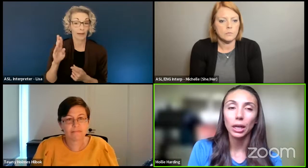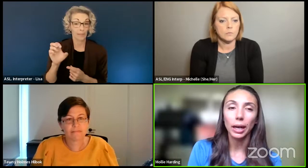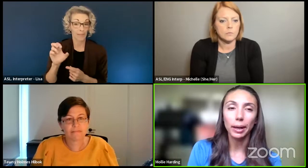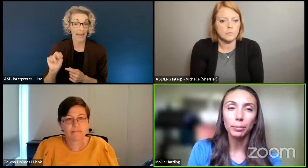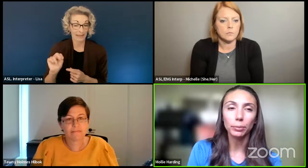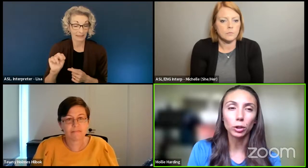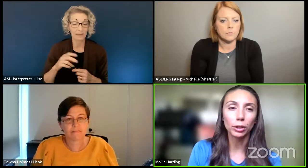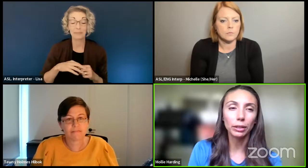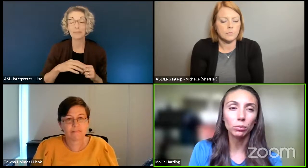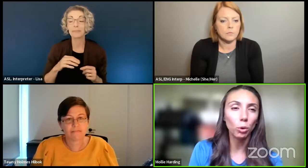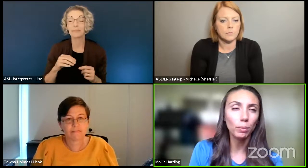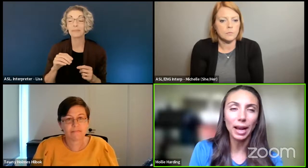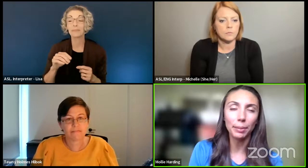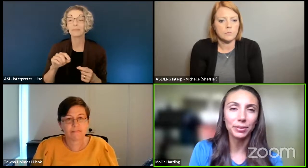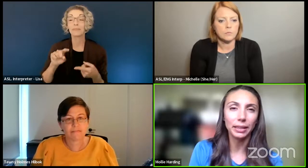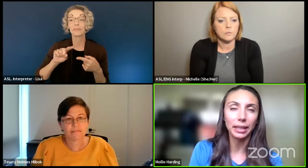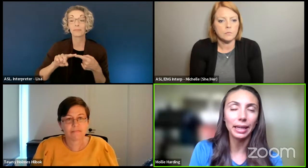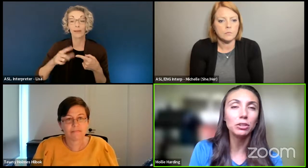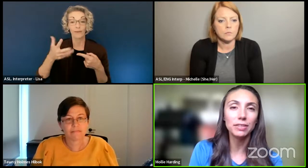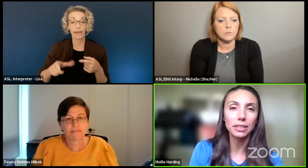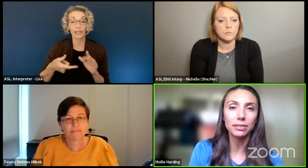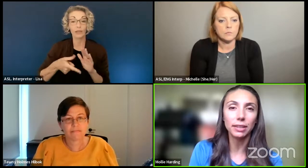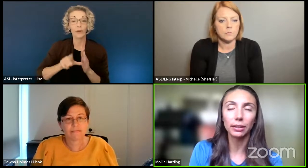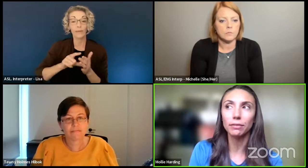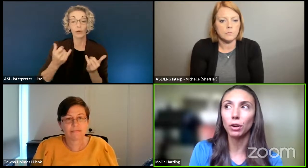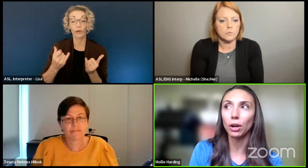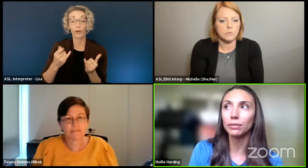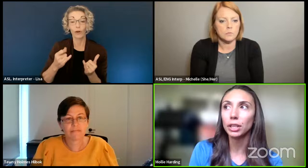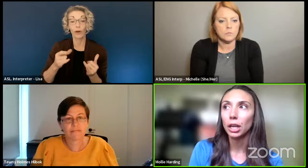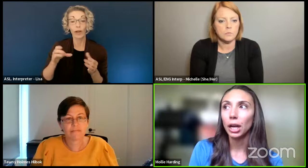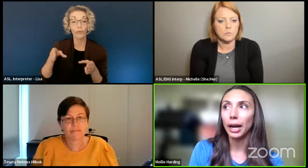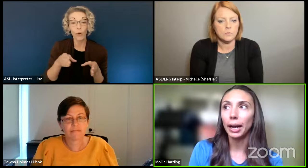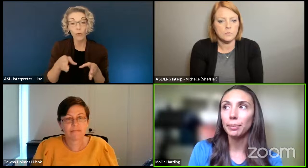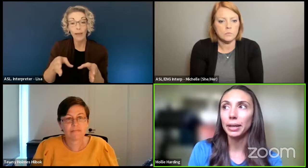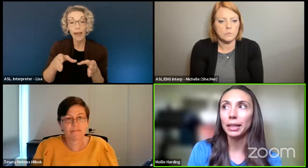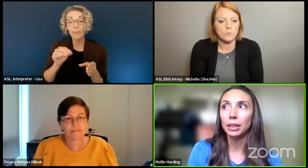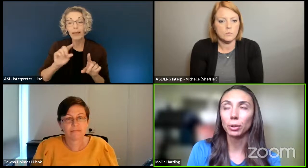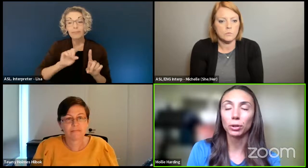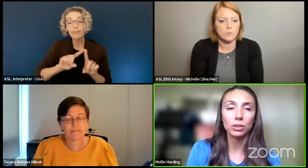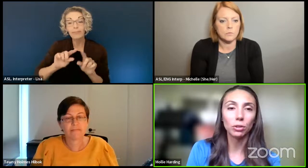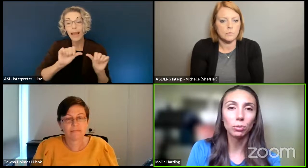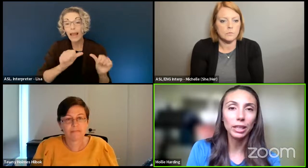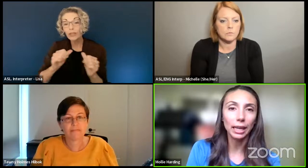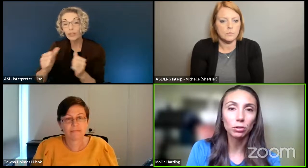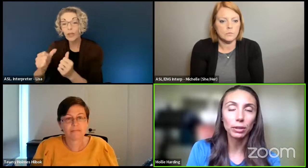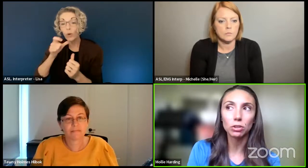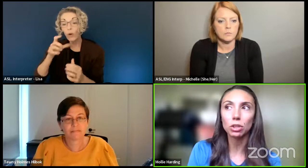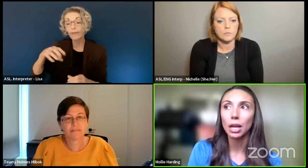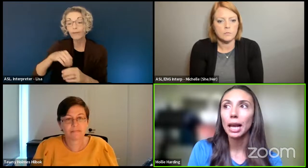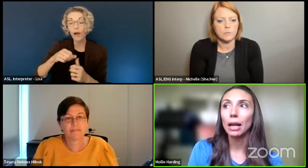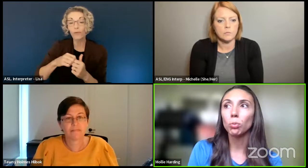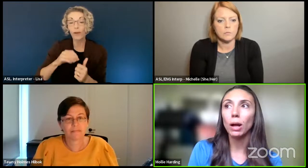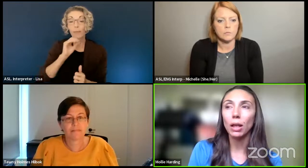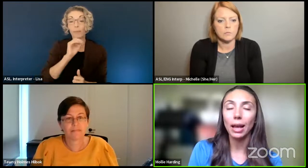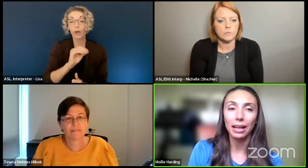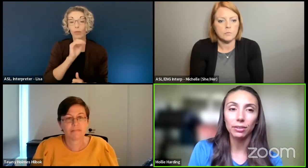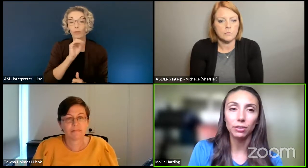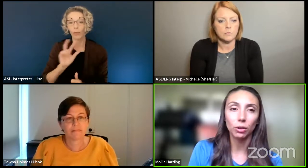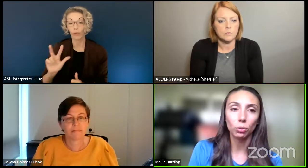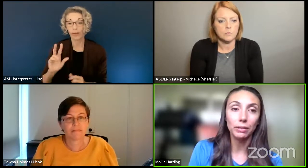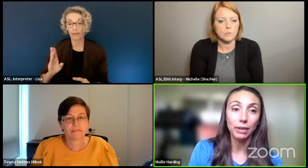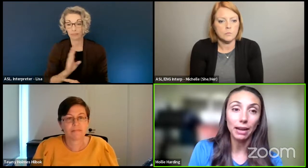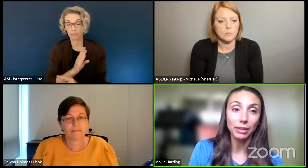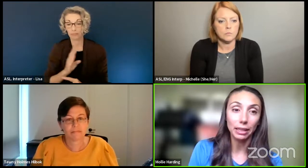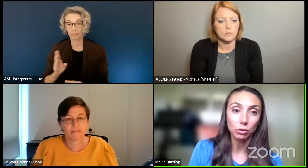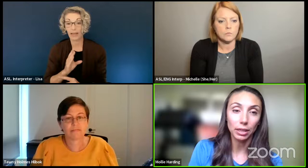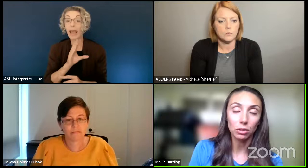reviewed current roadmaps and the agencies that are involved in the birth to 3 age range, as well as